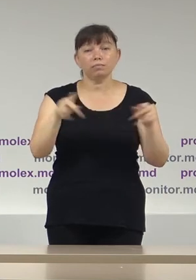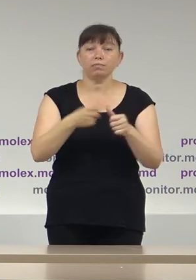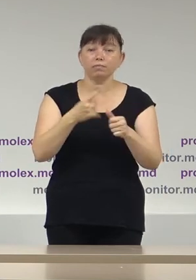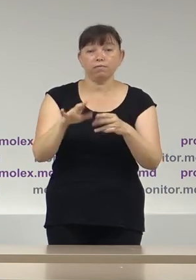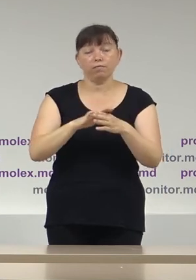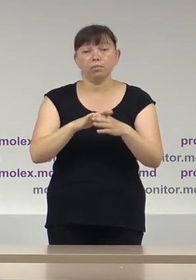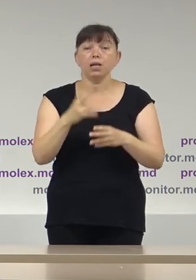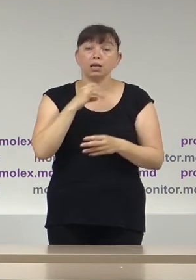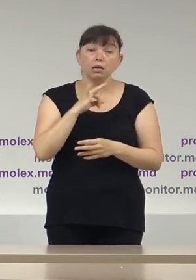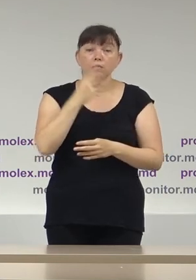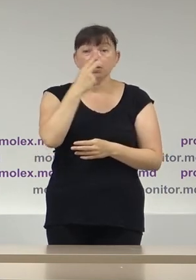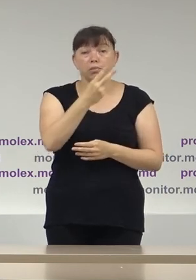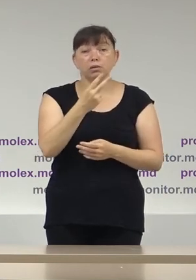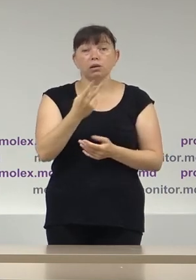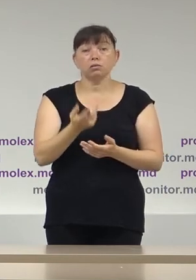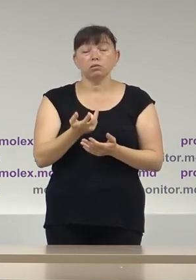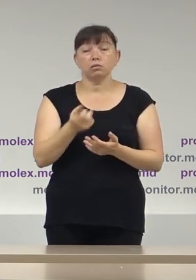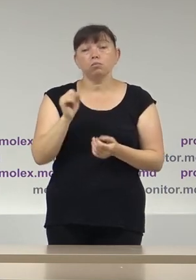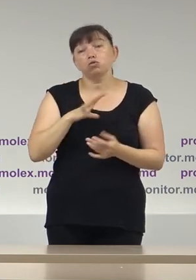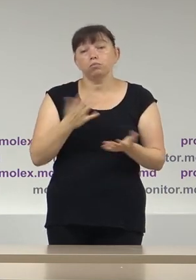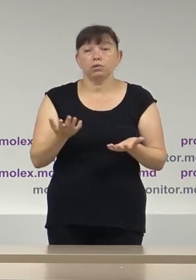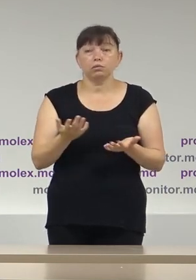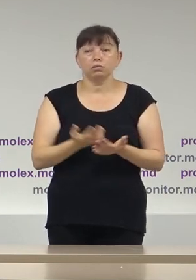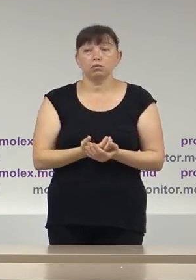whether this is the same person and to see